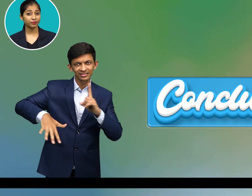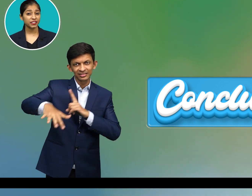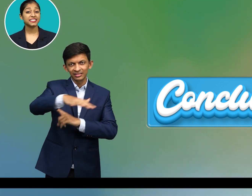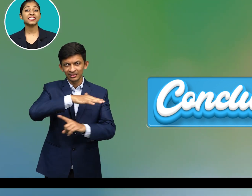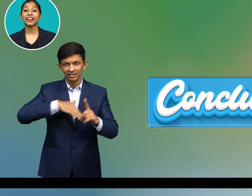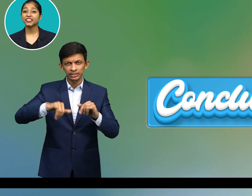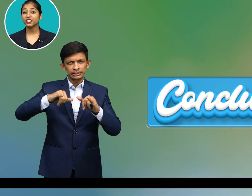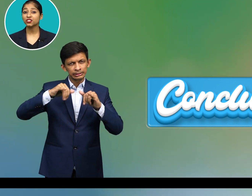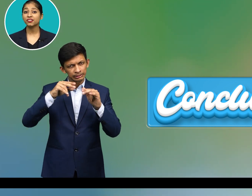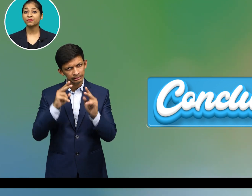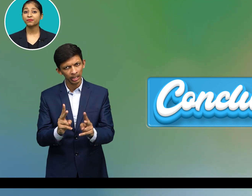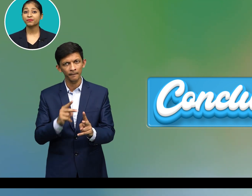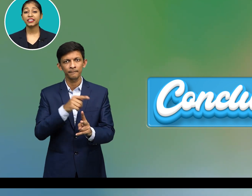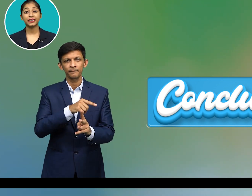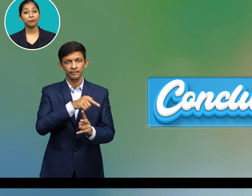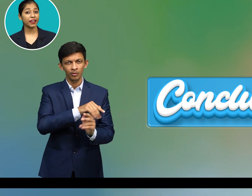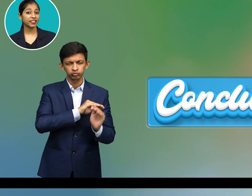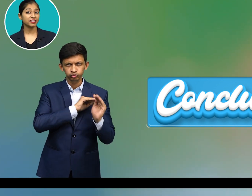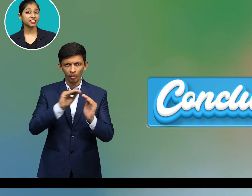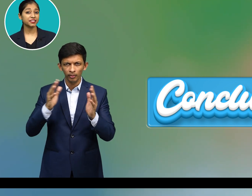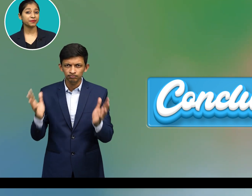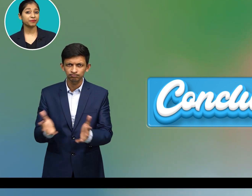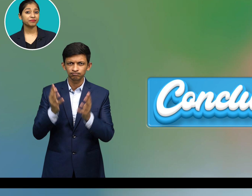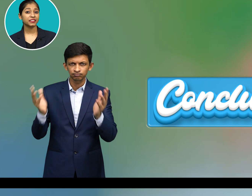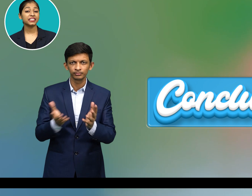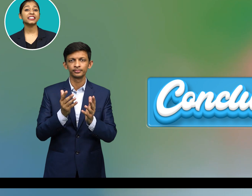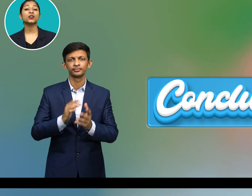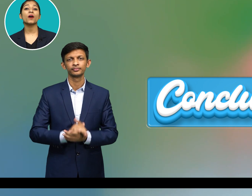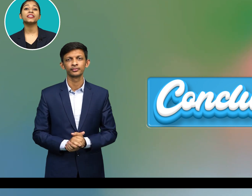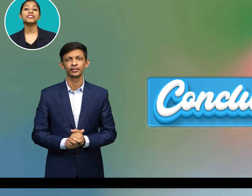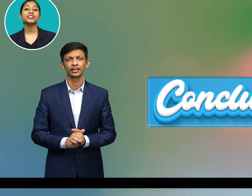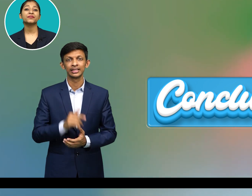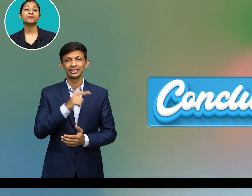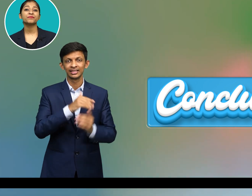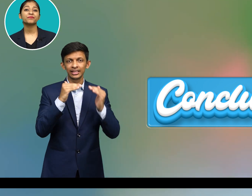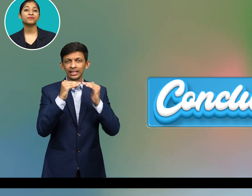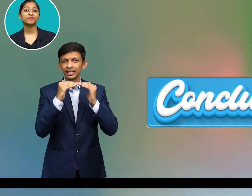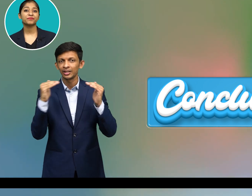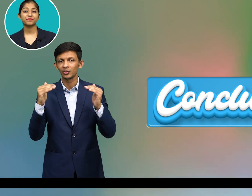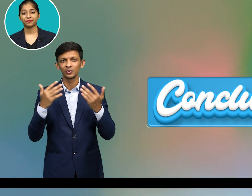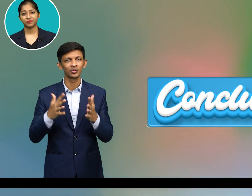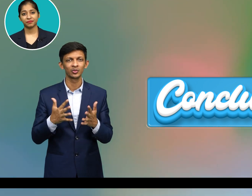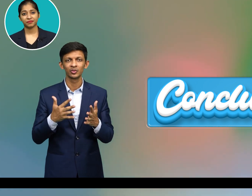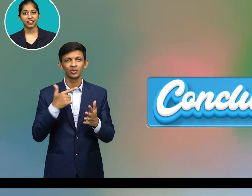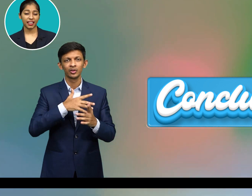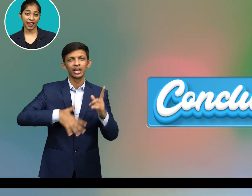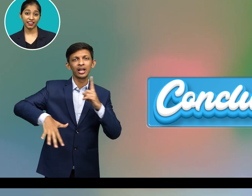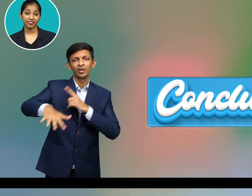of stagnation, dependence, inequality,